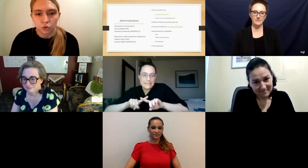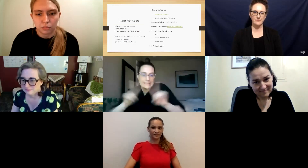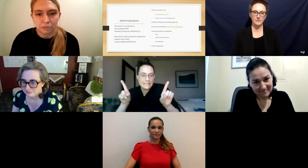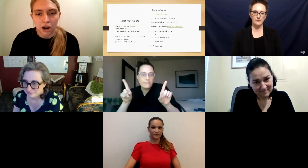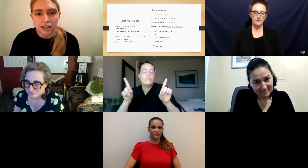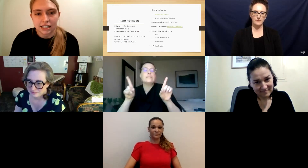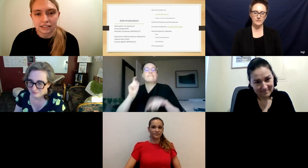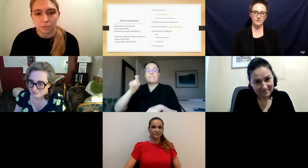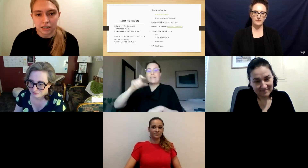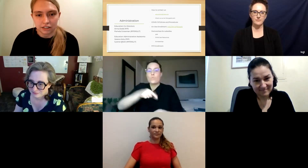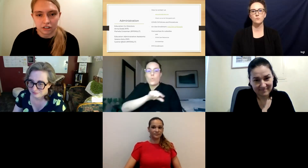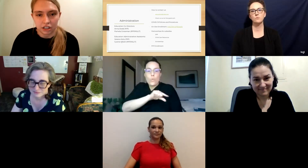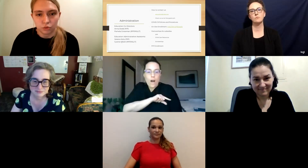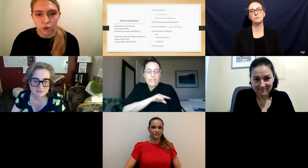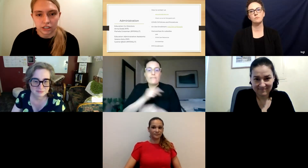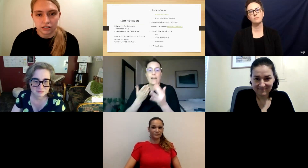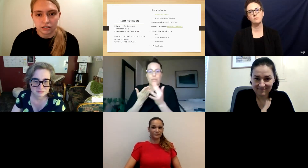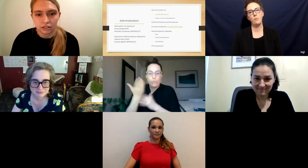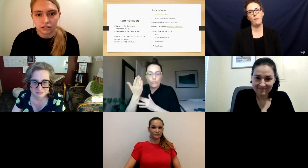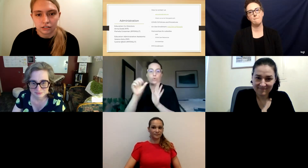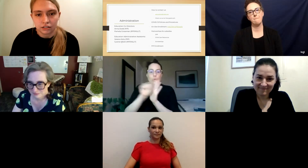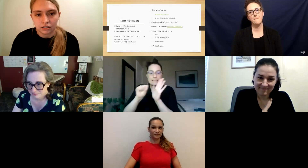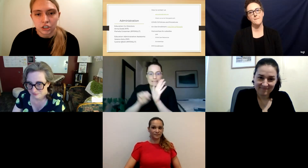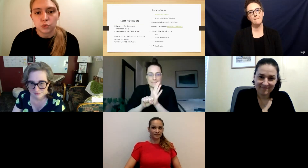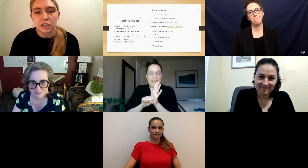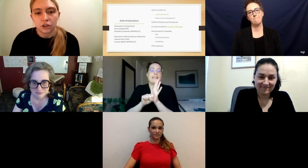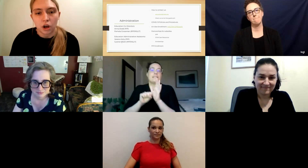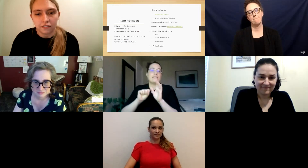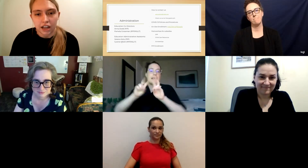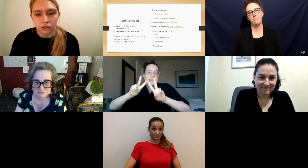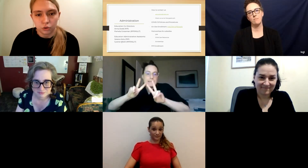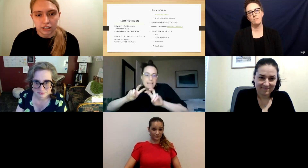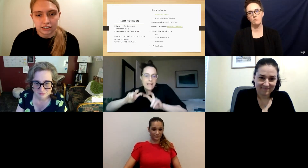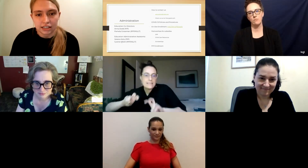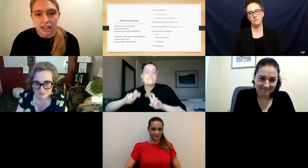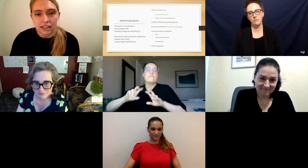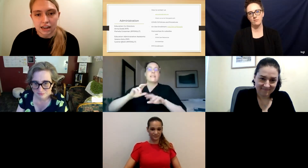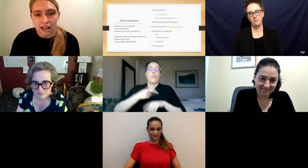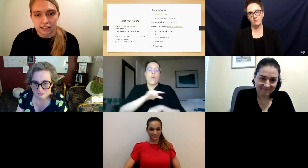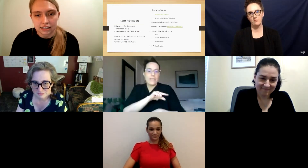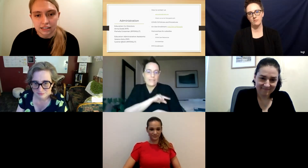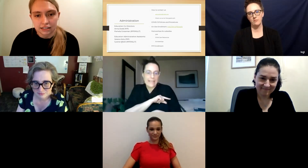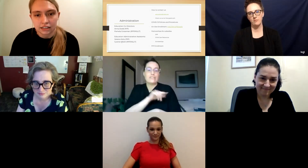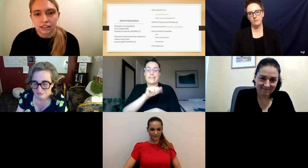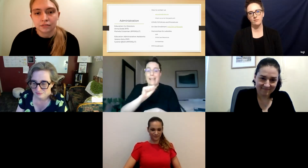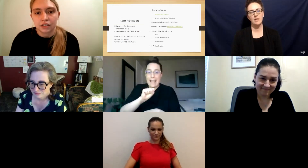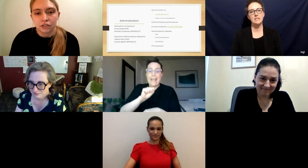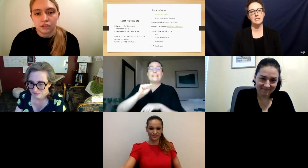Our enrollment process is a bit different than Rosen. You need to qualify through the state